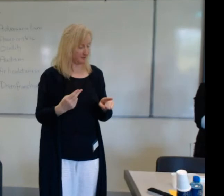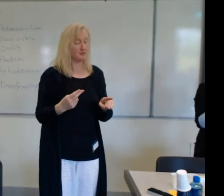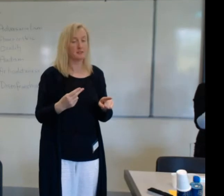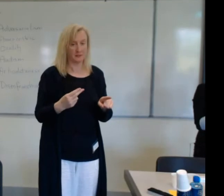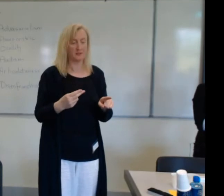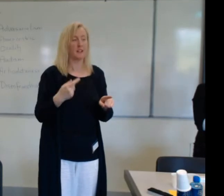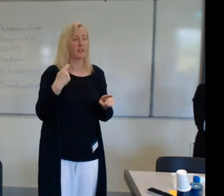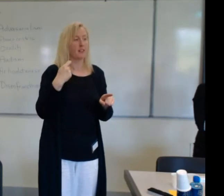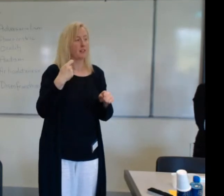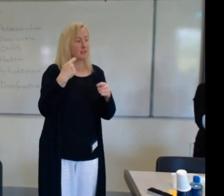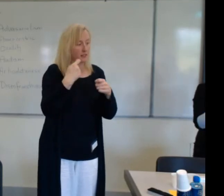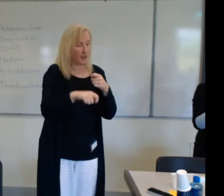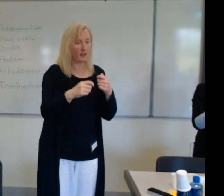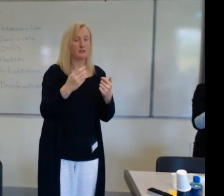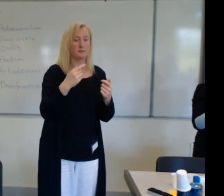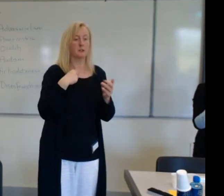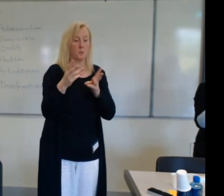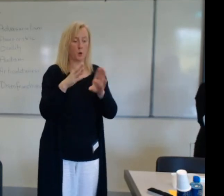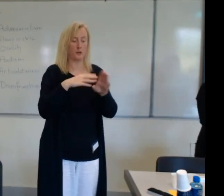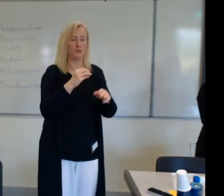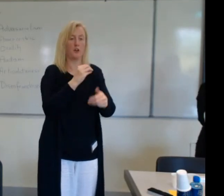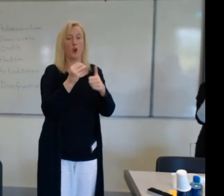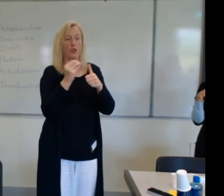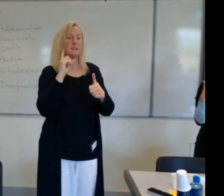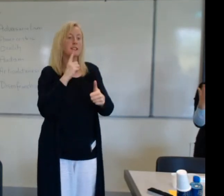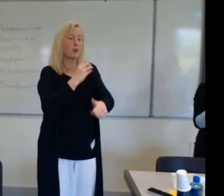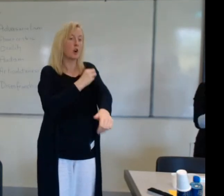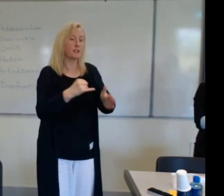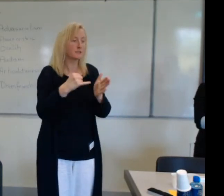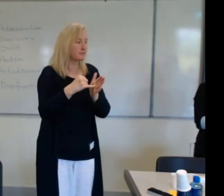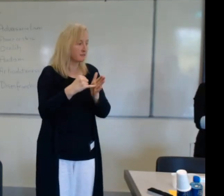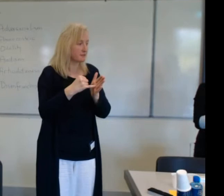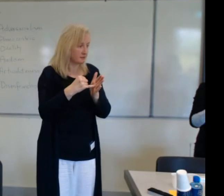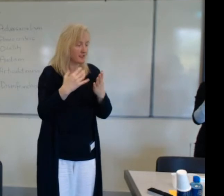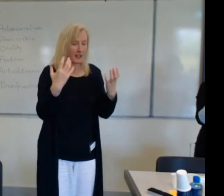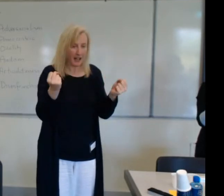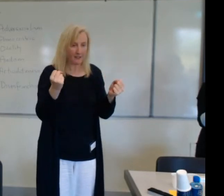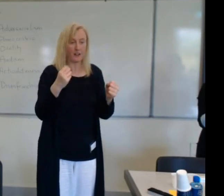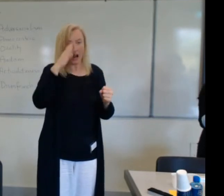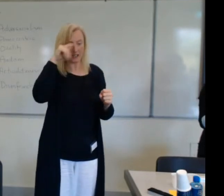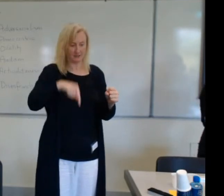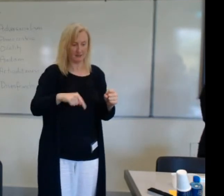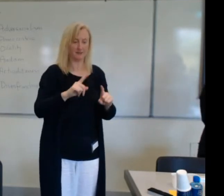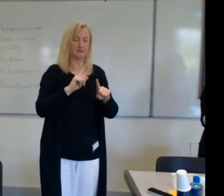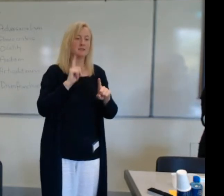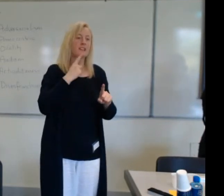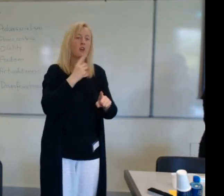for example, other deaf organizations, or there are different deaf organizations within Ireland, and it should be good